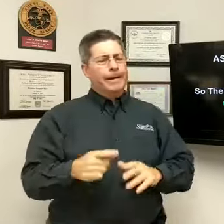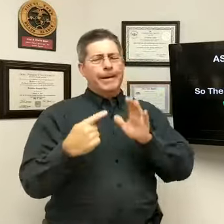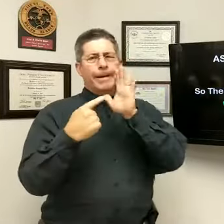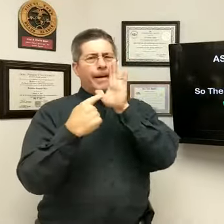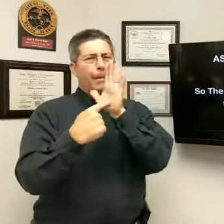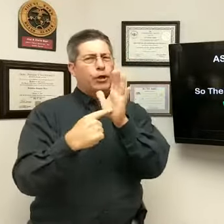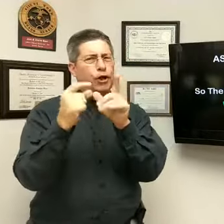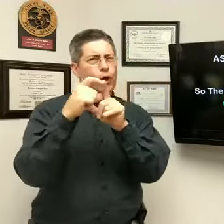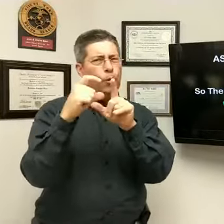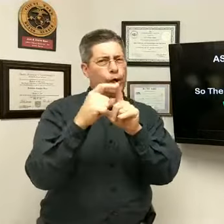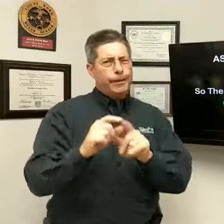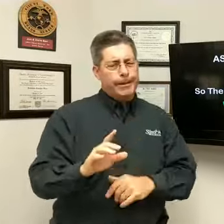Now I'm going to show you a word.